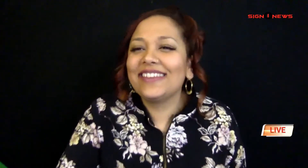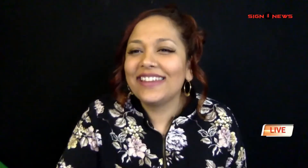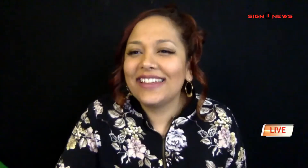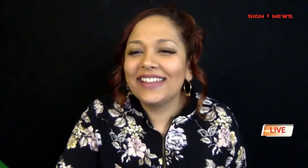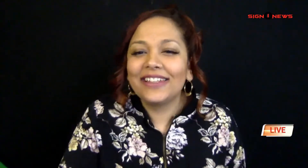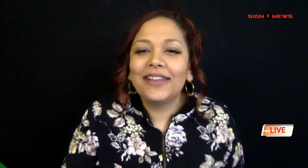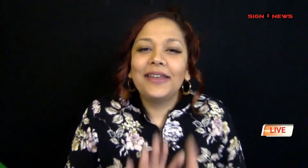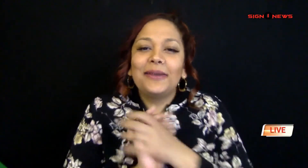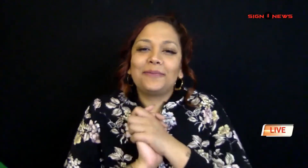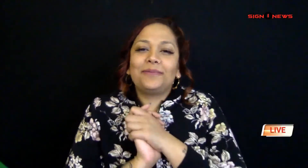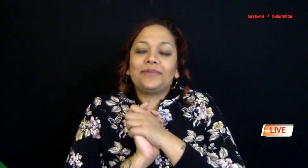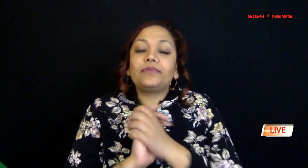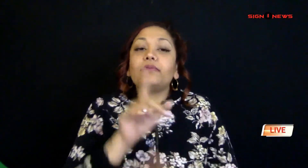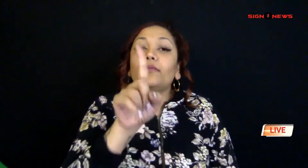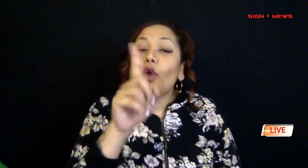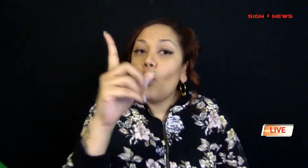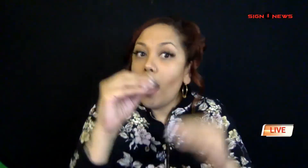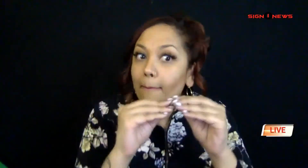inspiring.